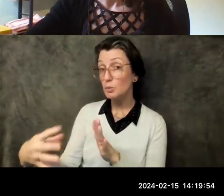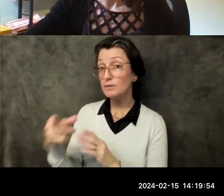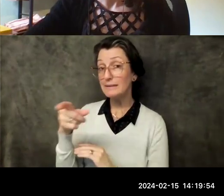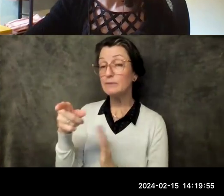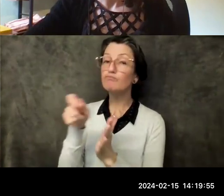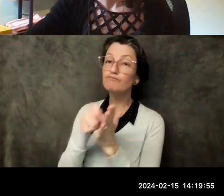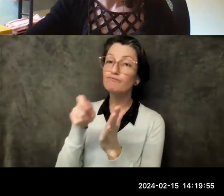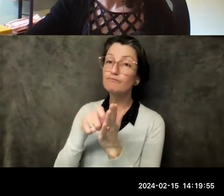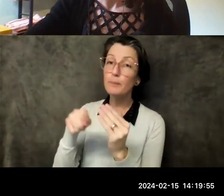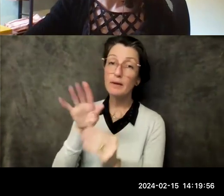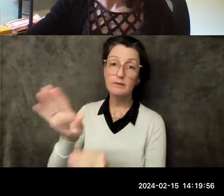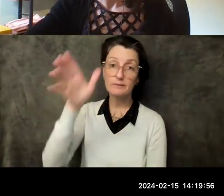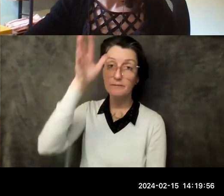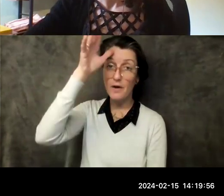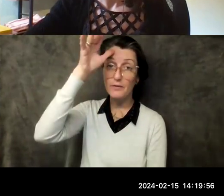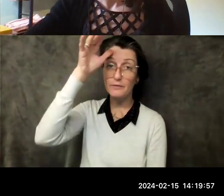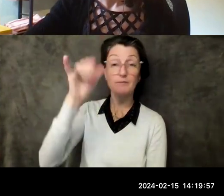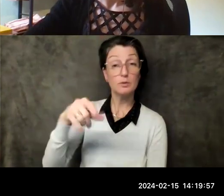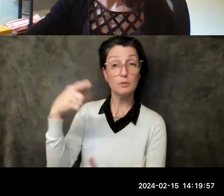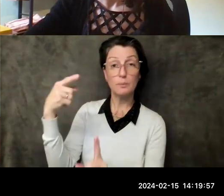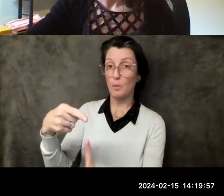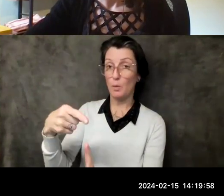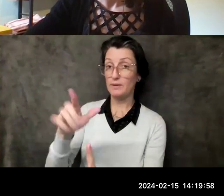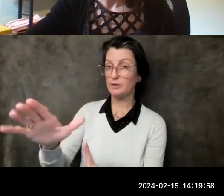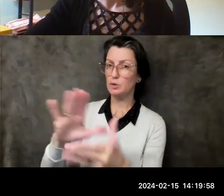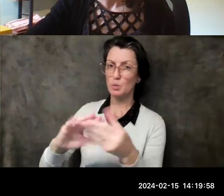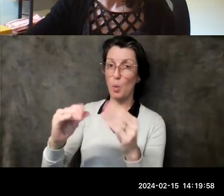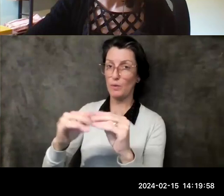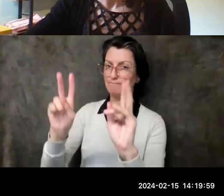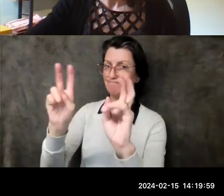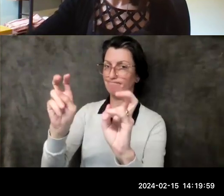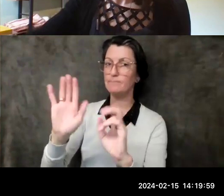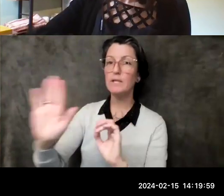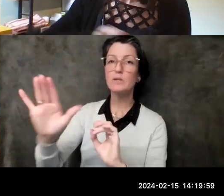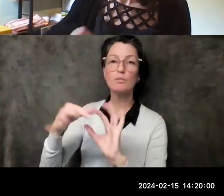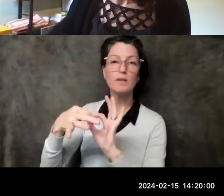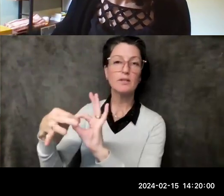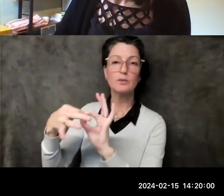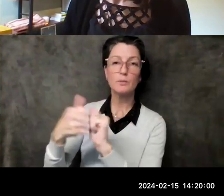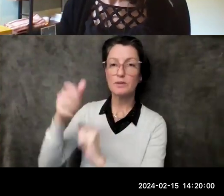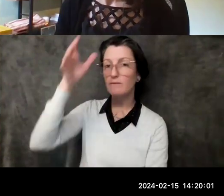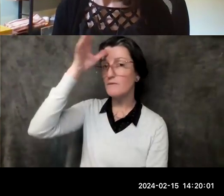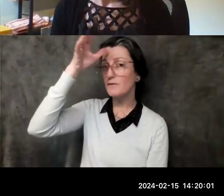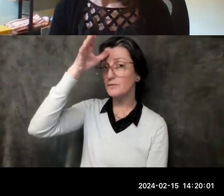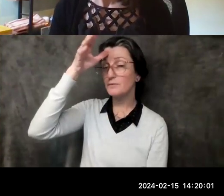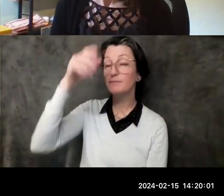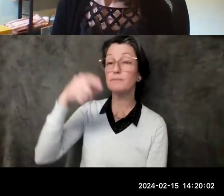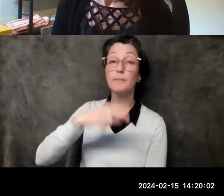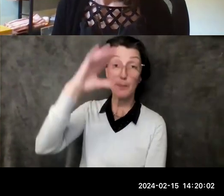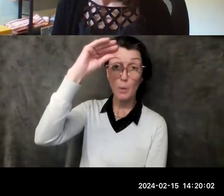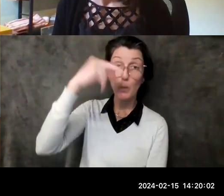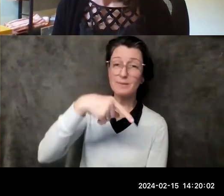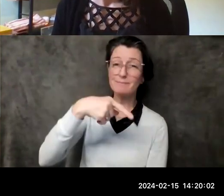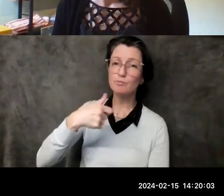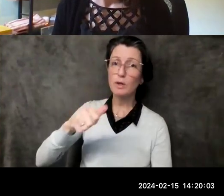his dad. Like that was the point of the story, was something about his relationship with his dad. And there's a part where he's trying to get home